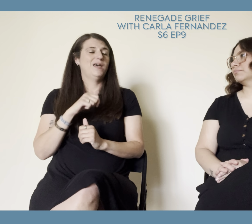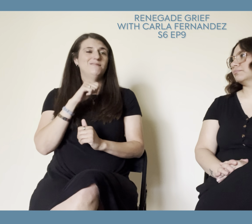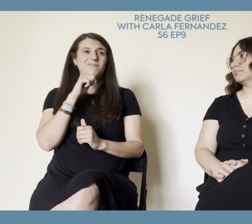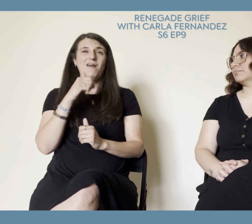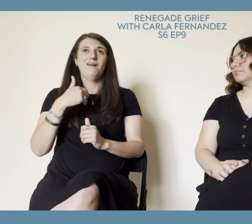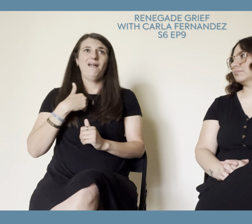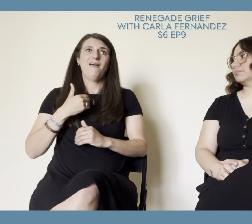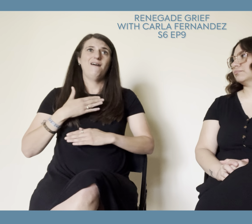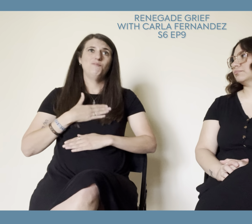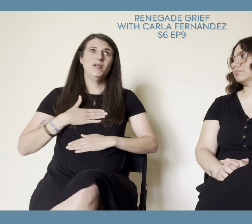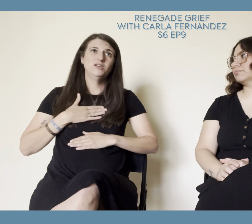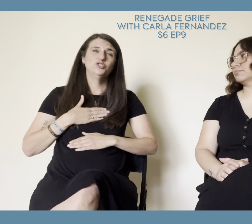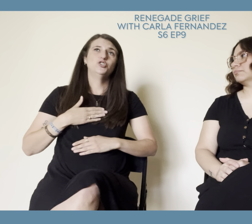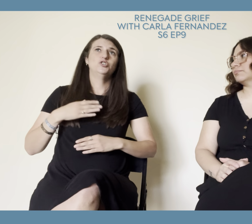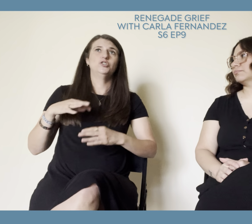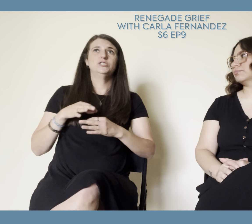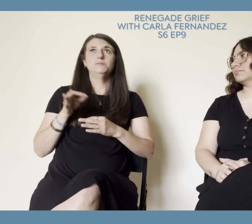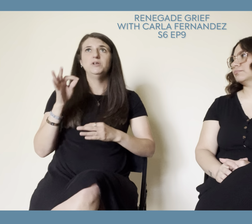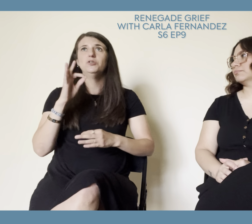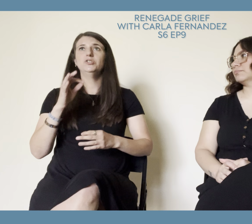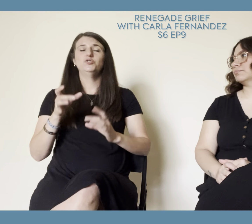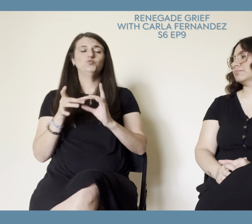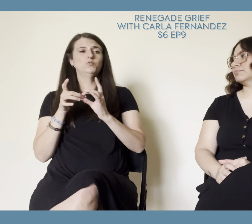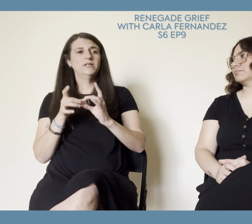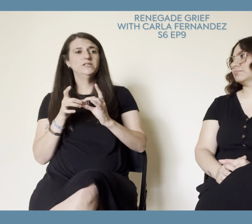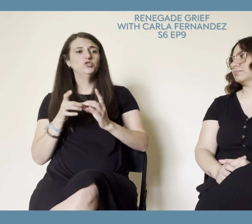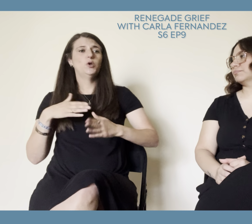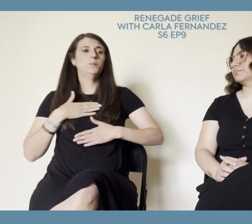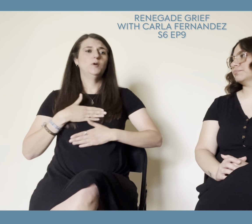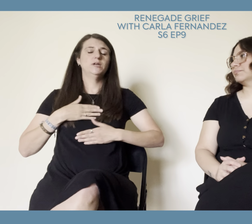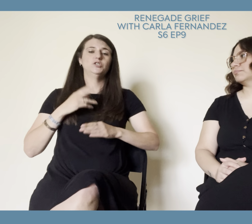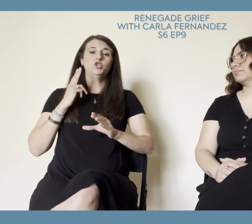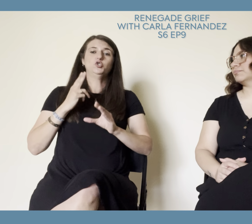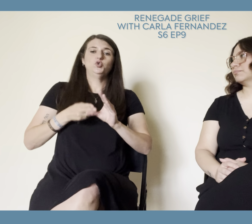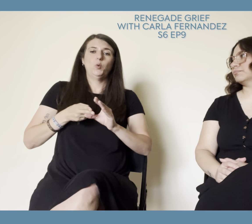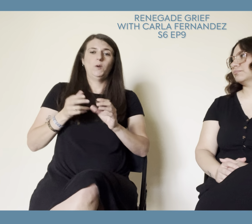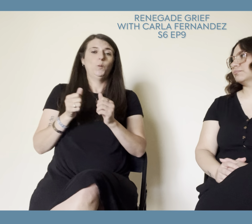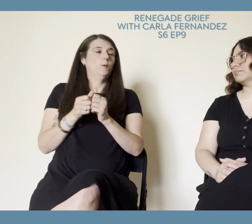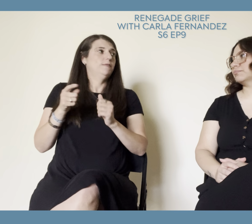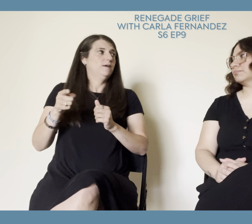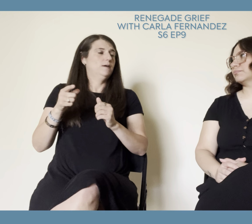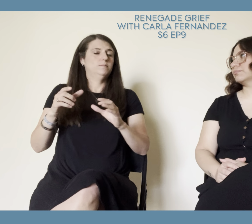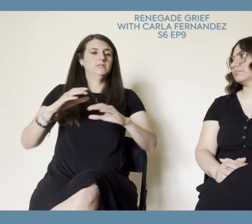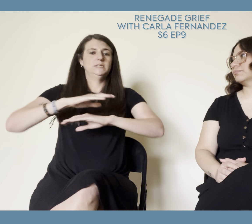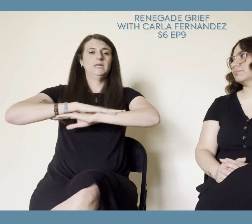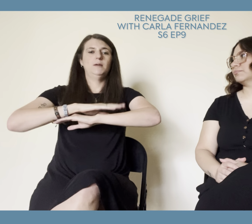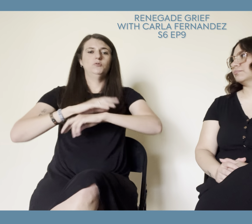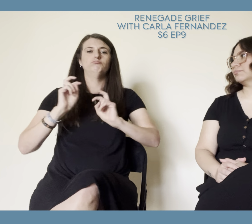pleasure, spiritual pleasure, relational pleasure that is like joining him around a table for a meal. And I remember